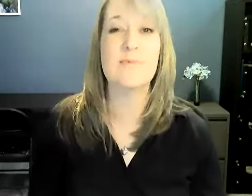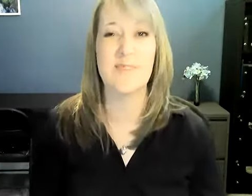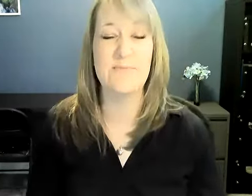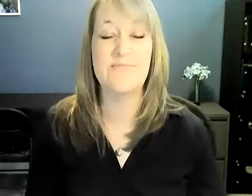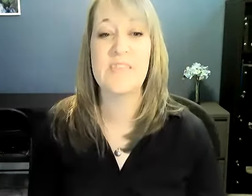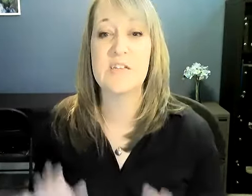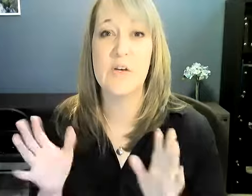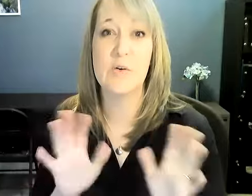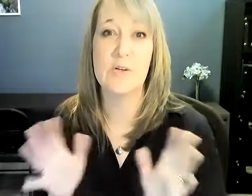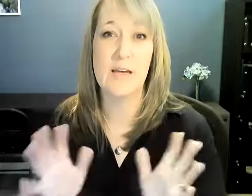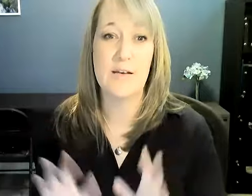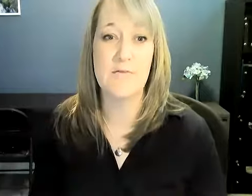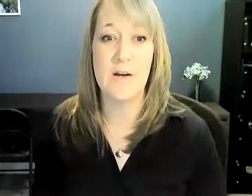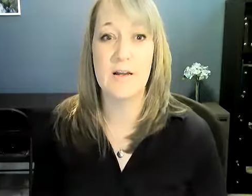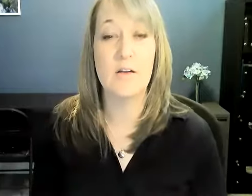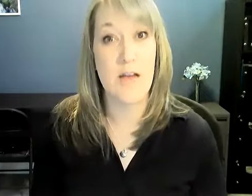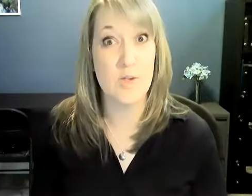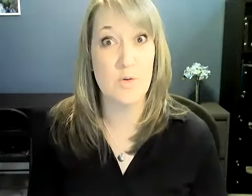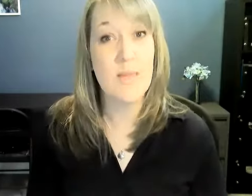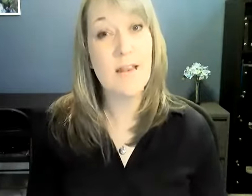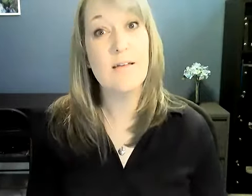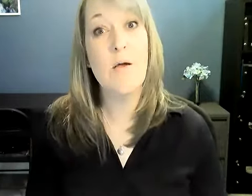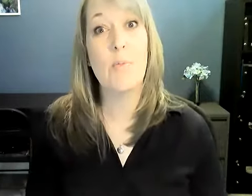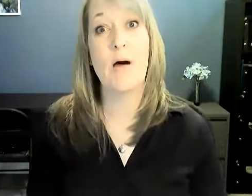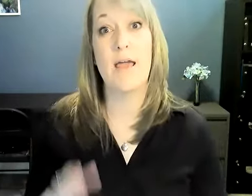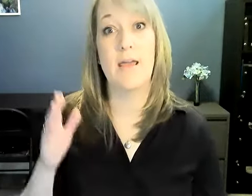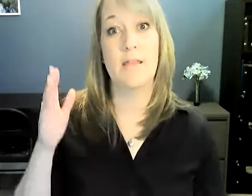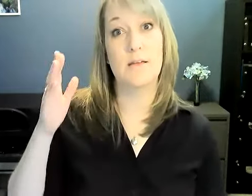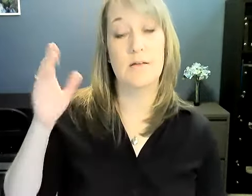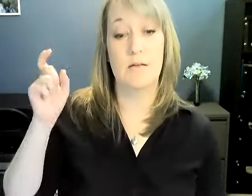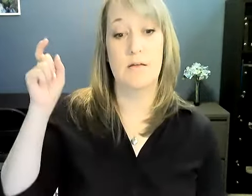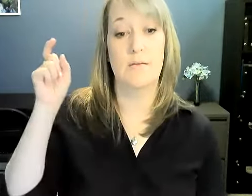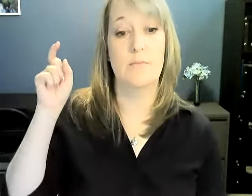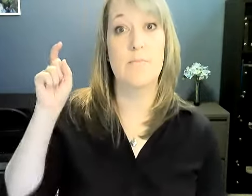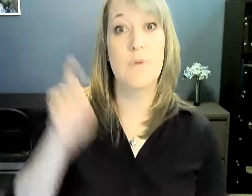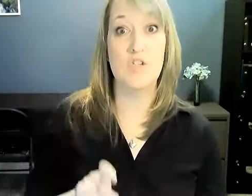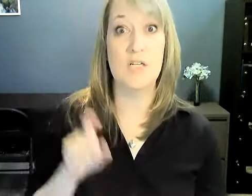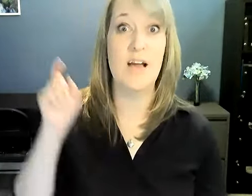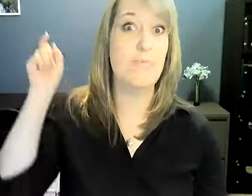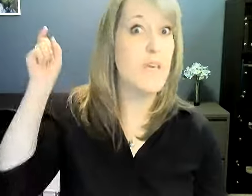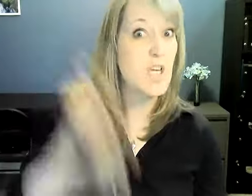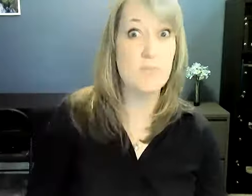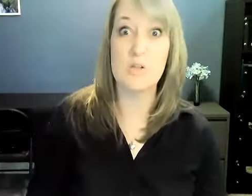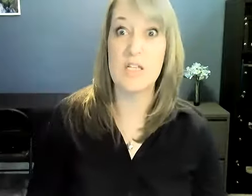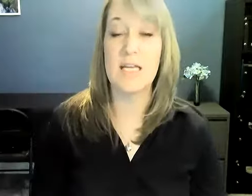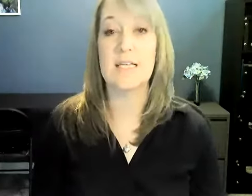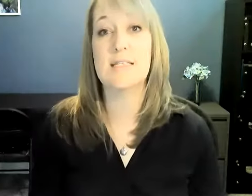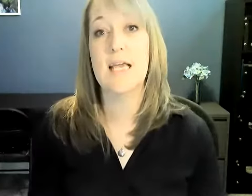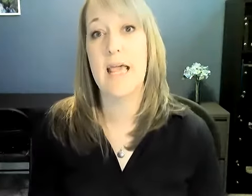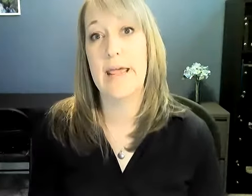right? So you can kind of vary your actual meaning by the motion, how big your motion is,